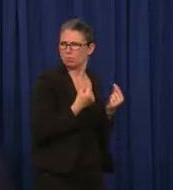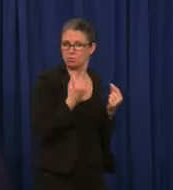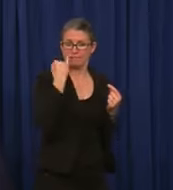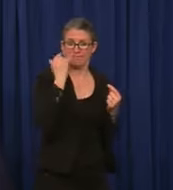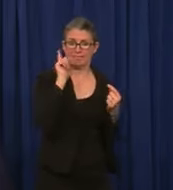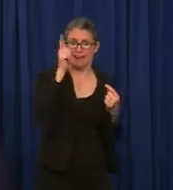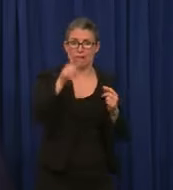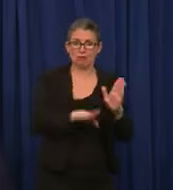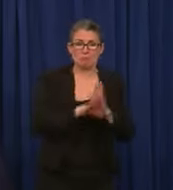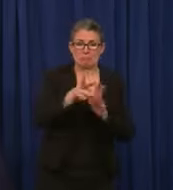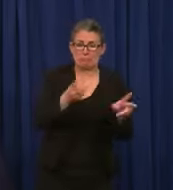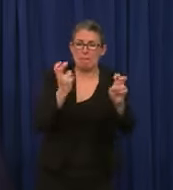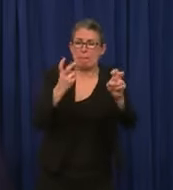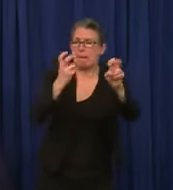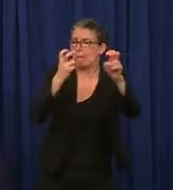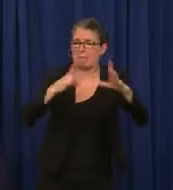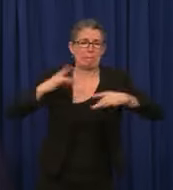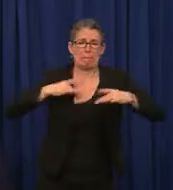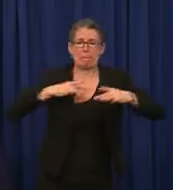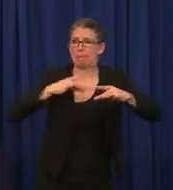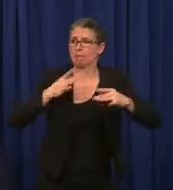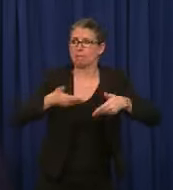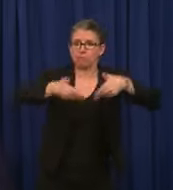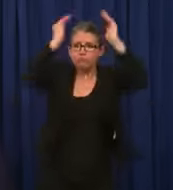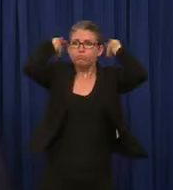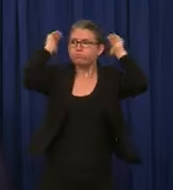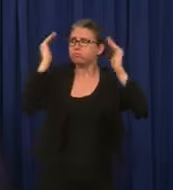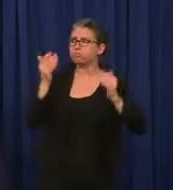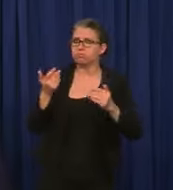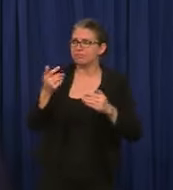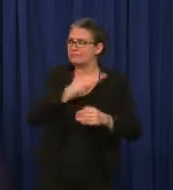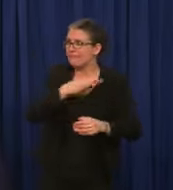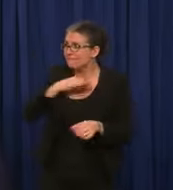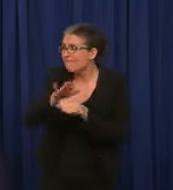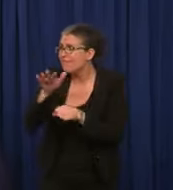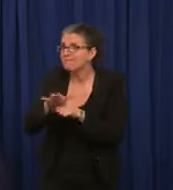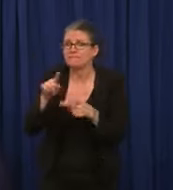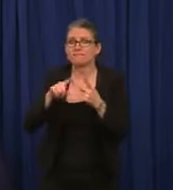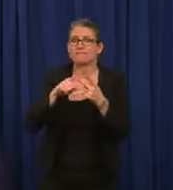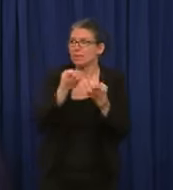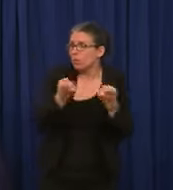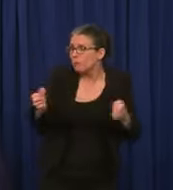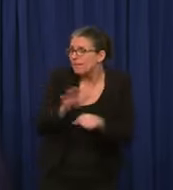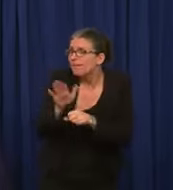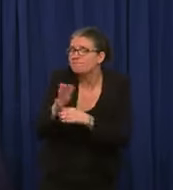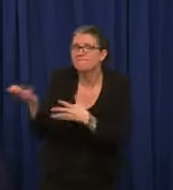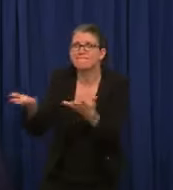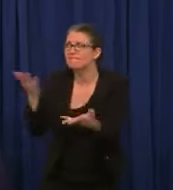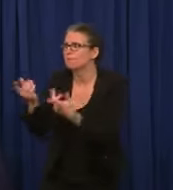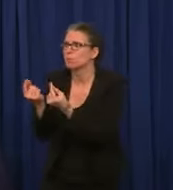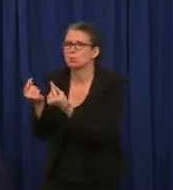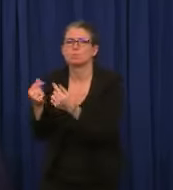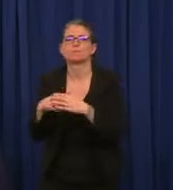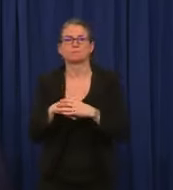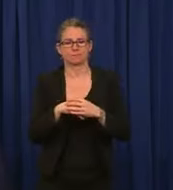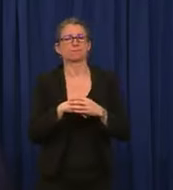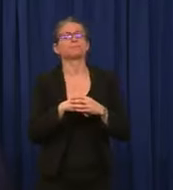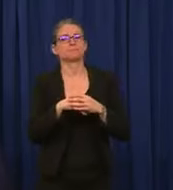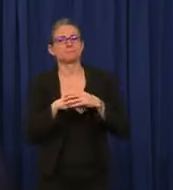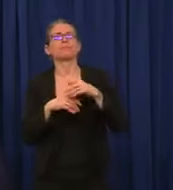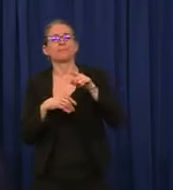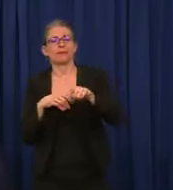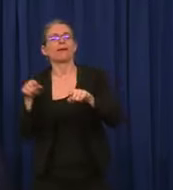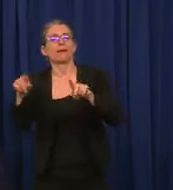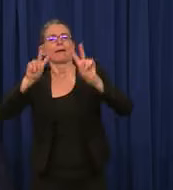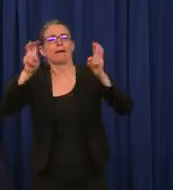So Samantha's question is around what we might do in the event of a medical surge. And Samantha, as you note, we have been planning